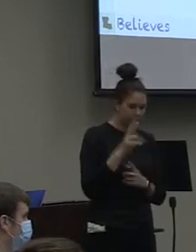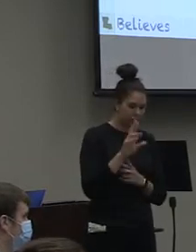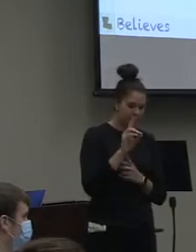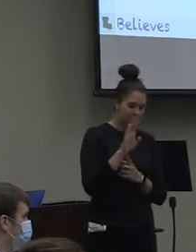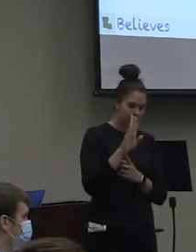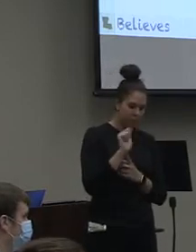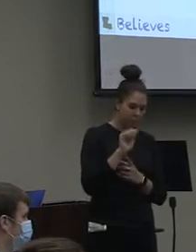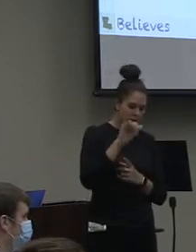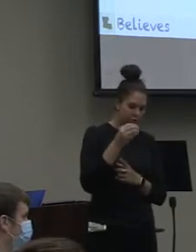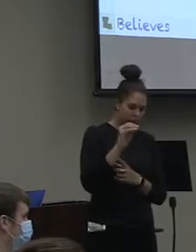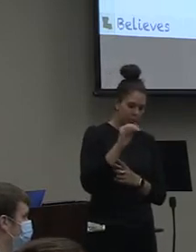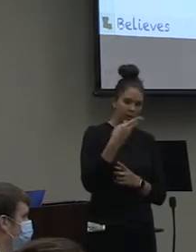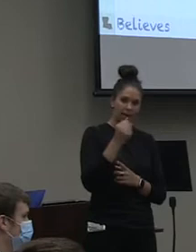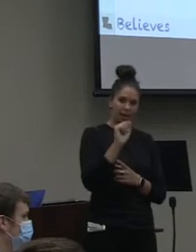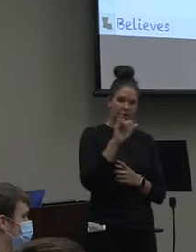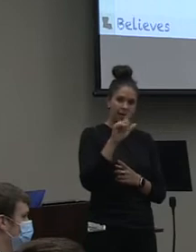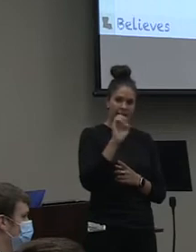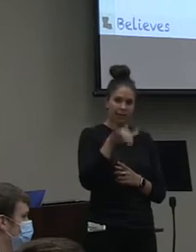Dr. Deborah Jo Haley.